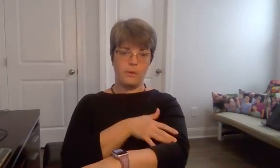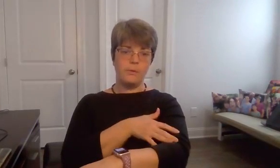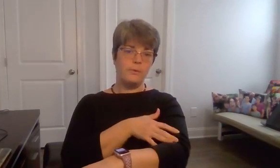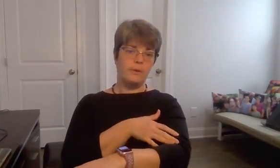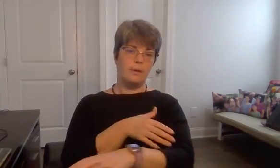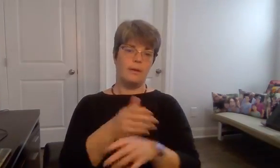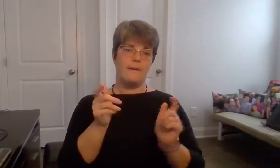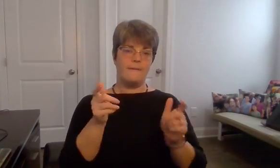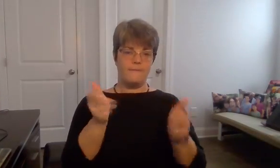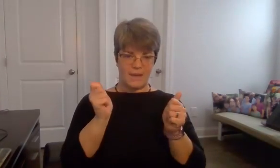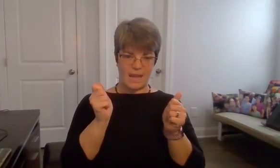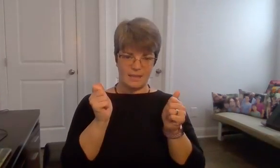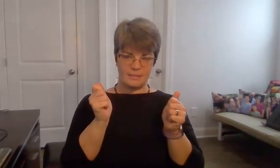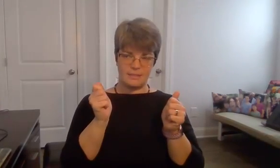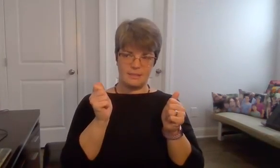Slow. Fast.